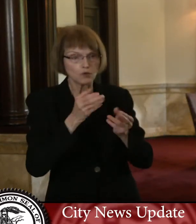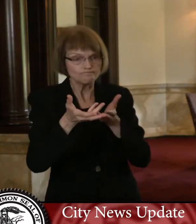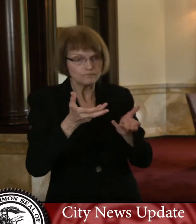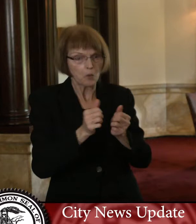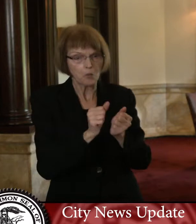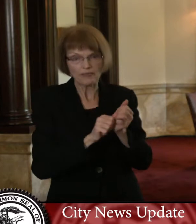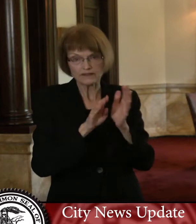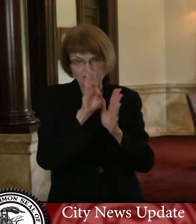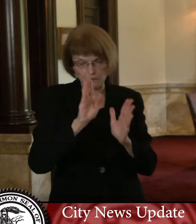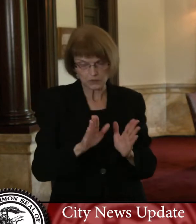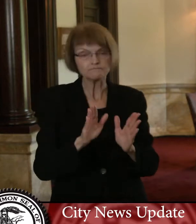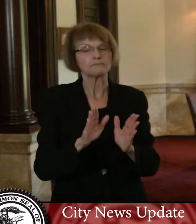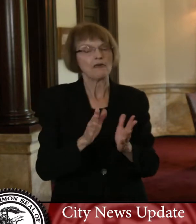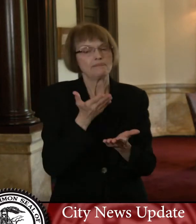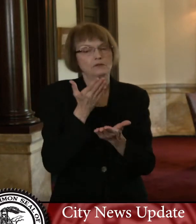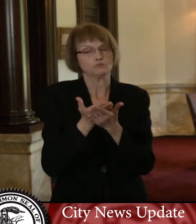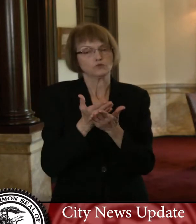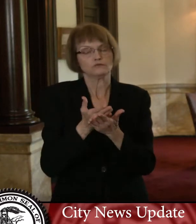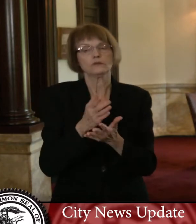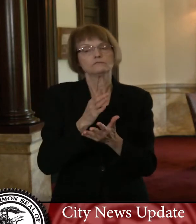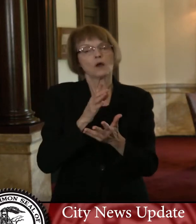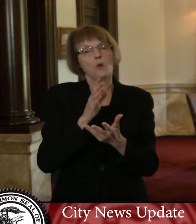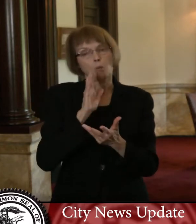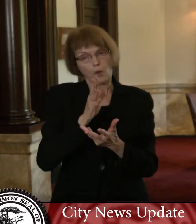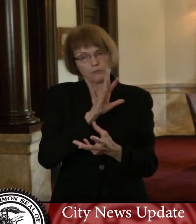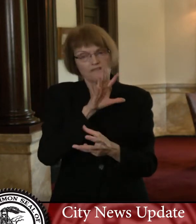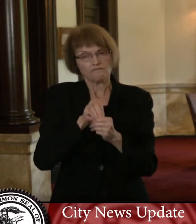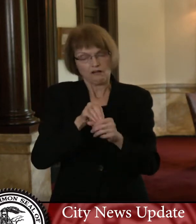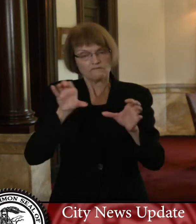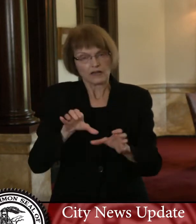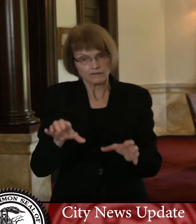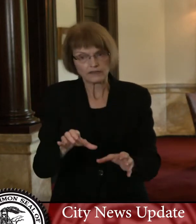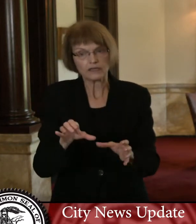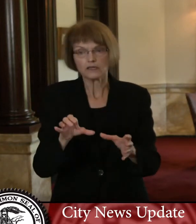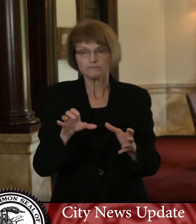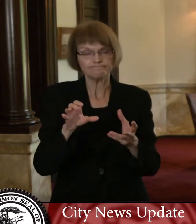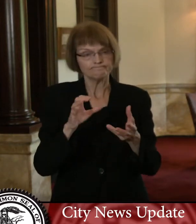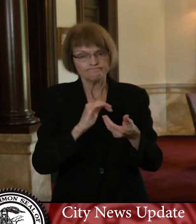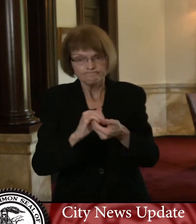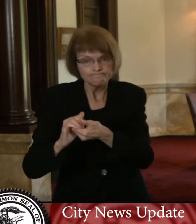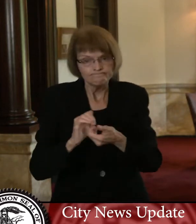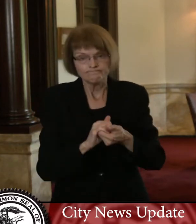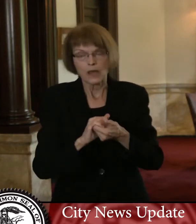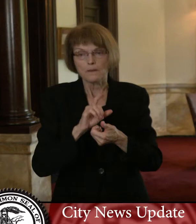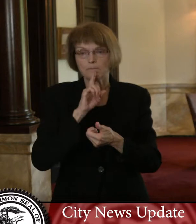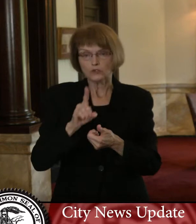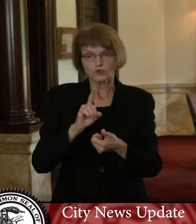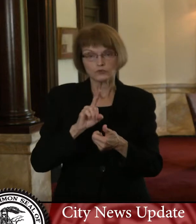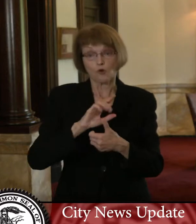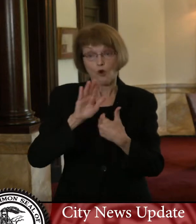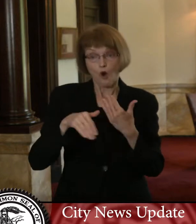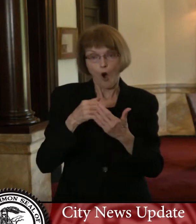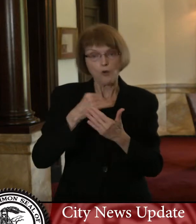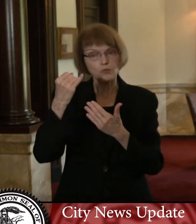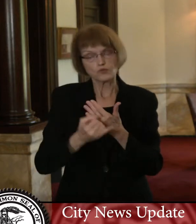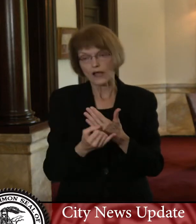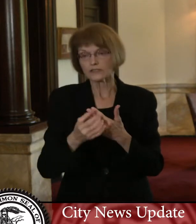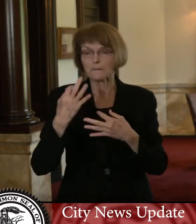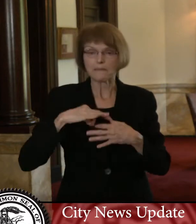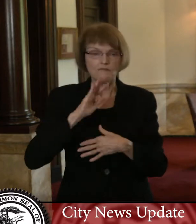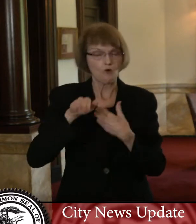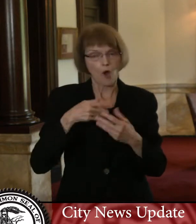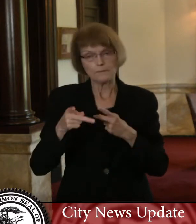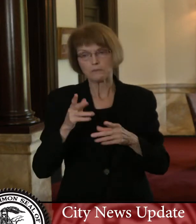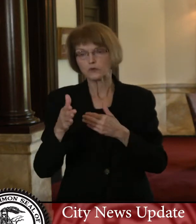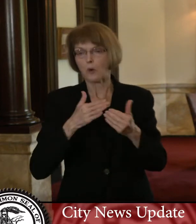to be that active partner in development to ensure that these projects benefit everyone in our city, no matter your zip